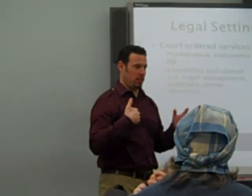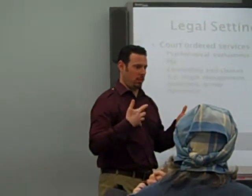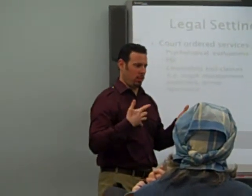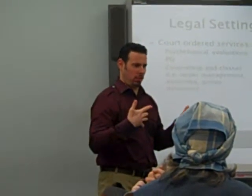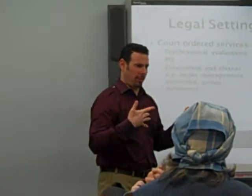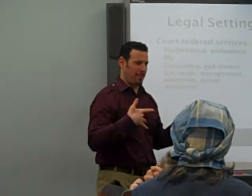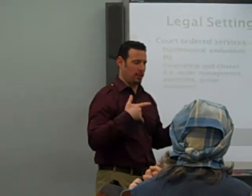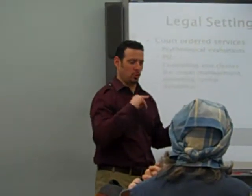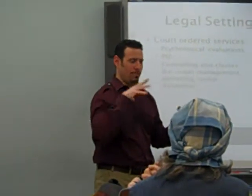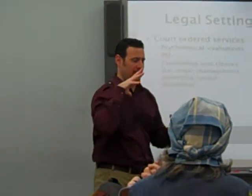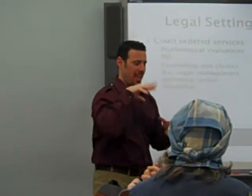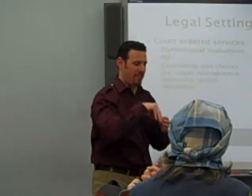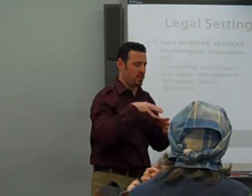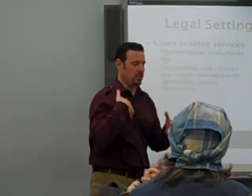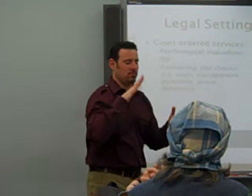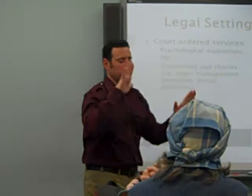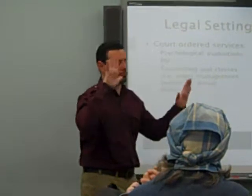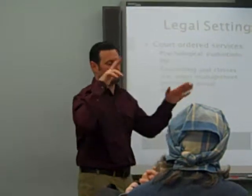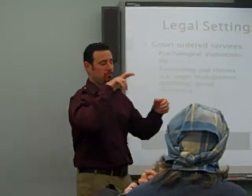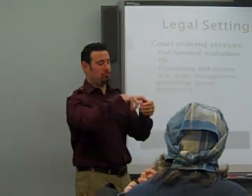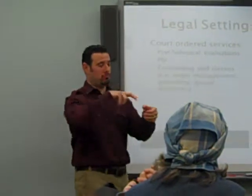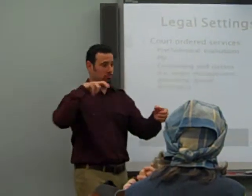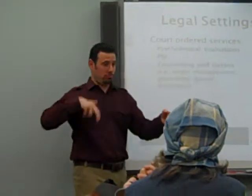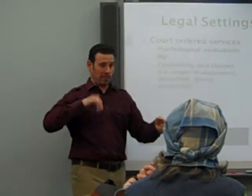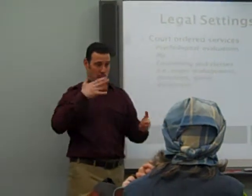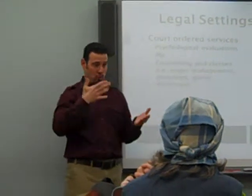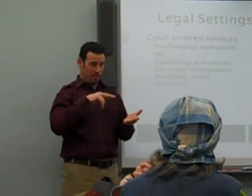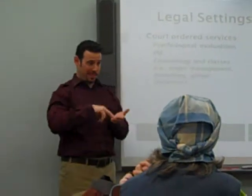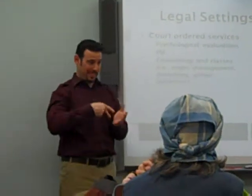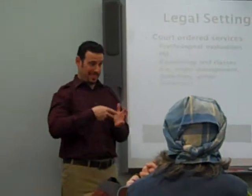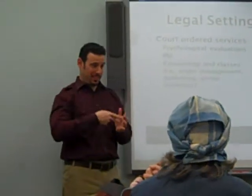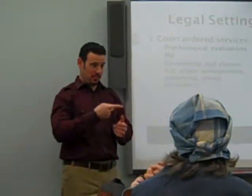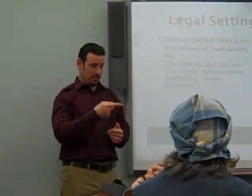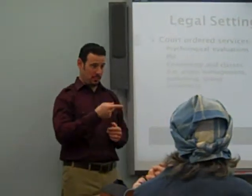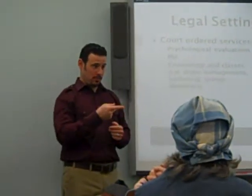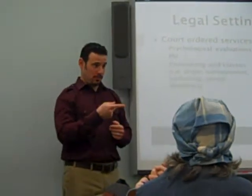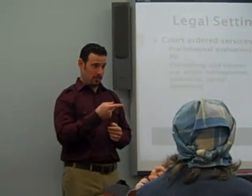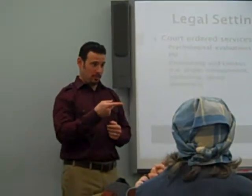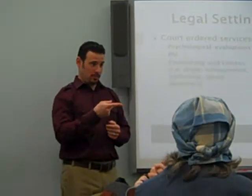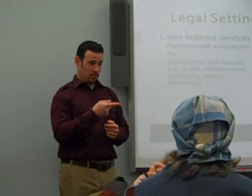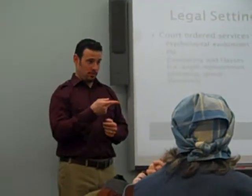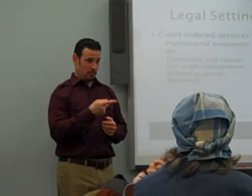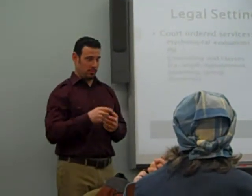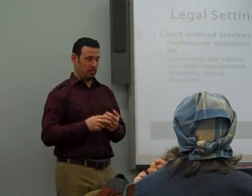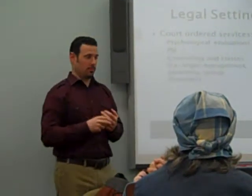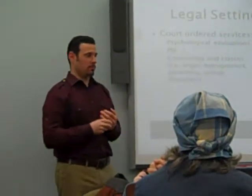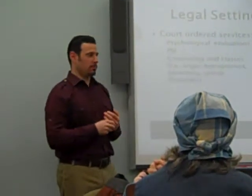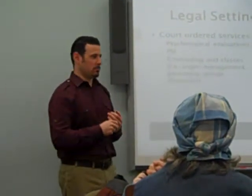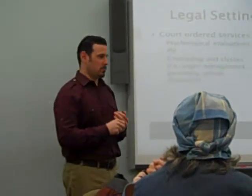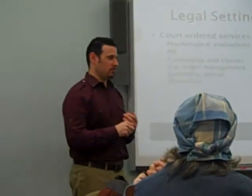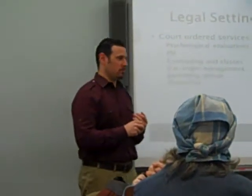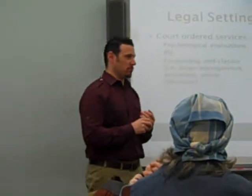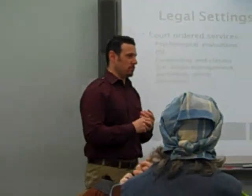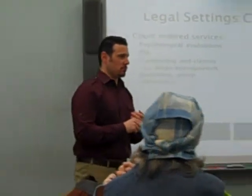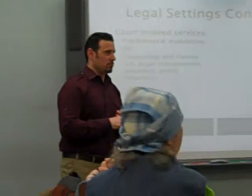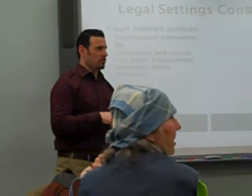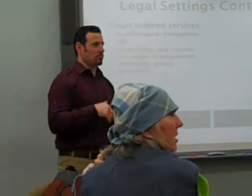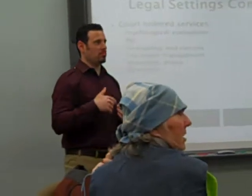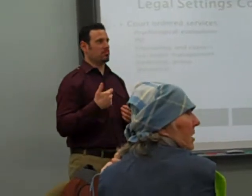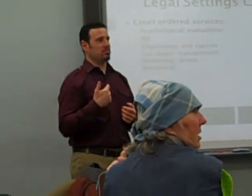my feelings, I can't be involved with a situation. I need to stay neutral. Is that what you mean? Yes.